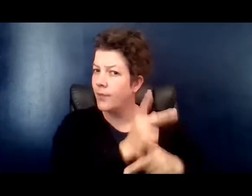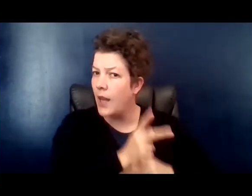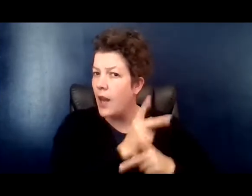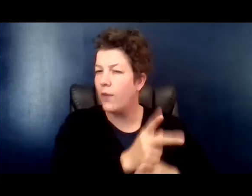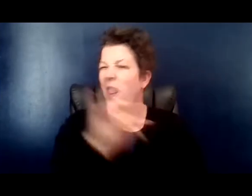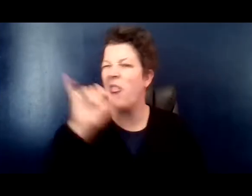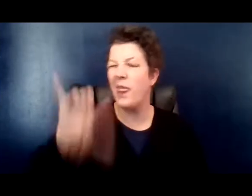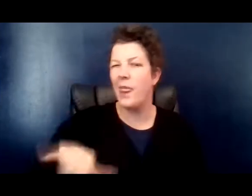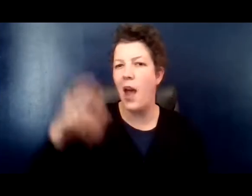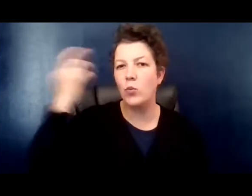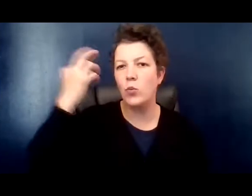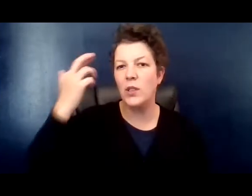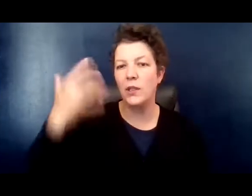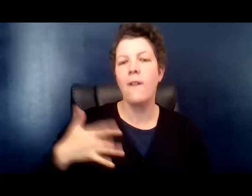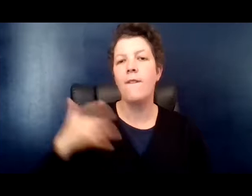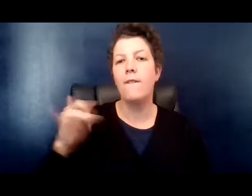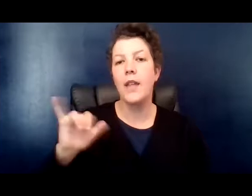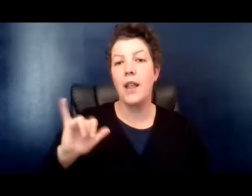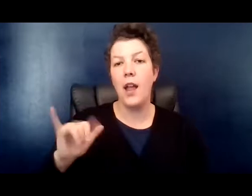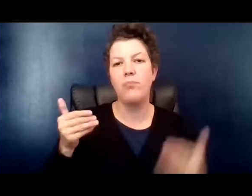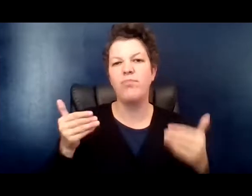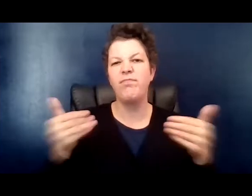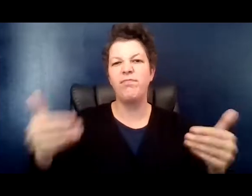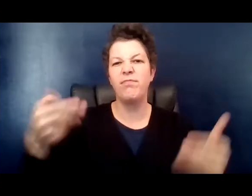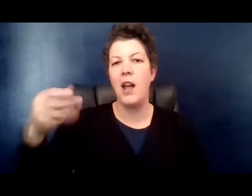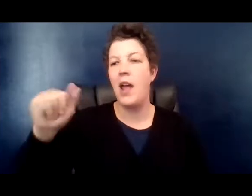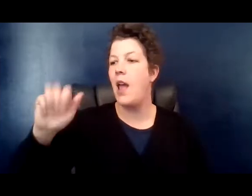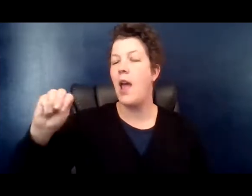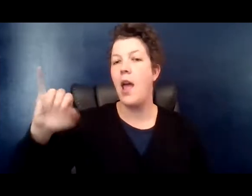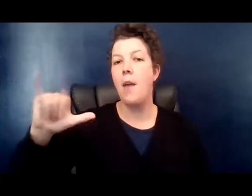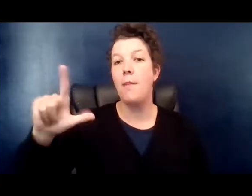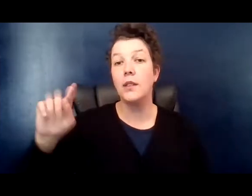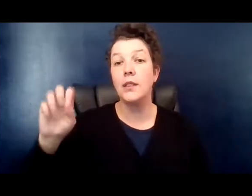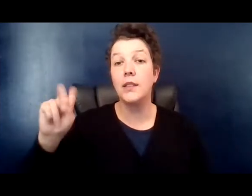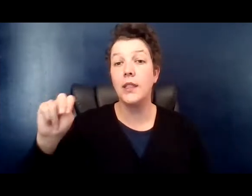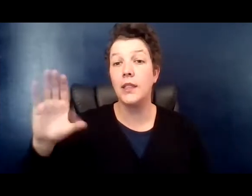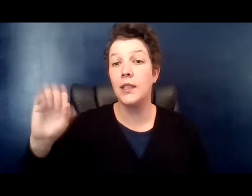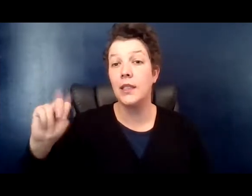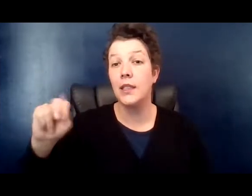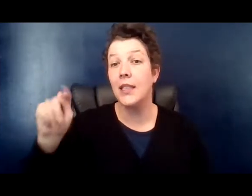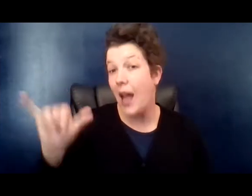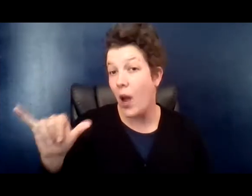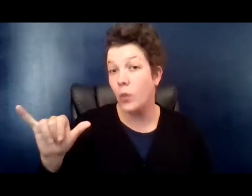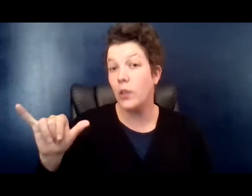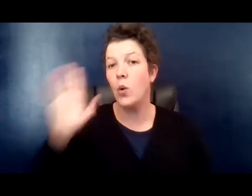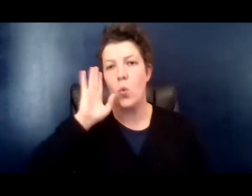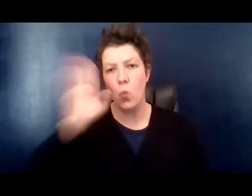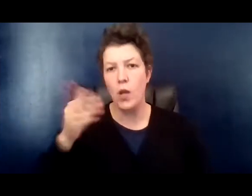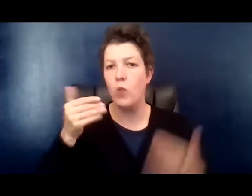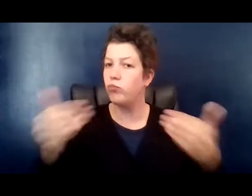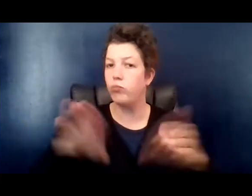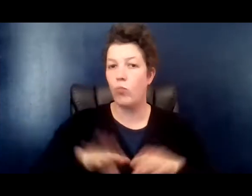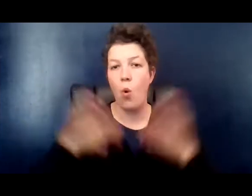Hamilton County is able and will reopen on May the 1st, and I sincerely hope that our municipalities will do so as